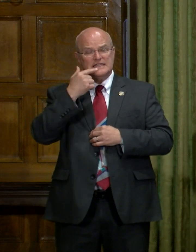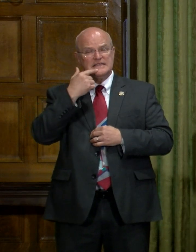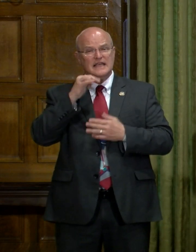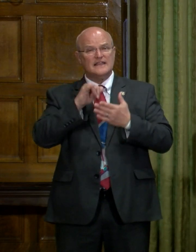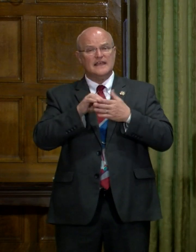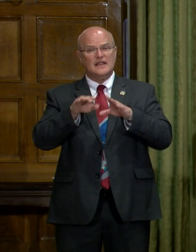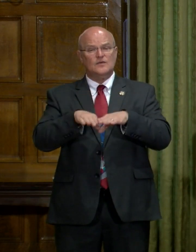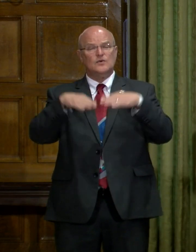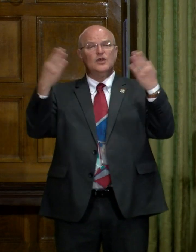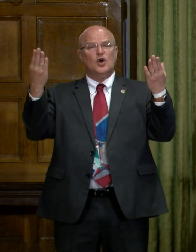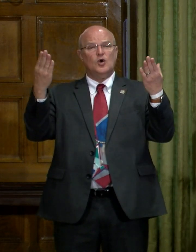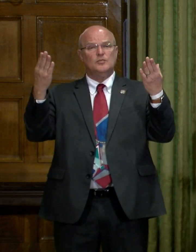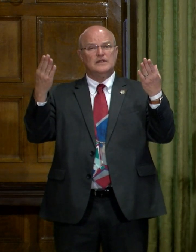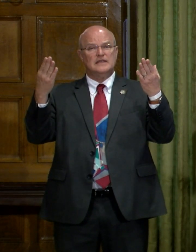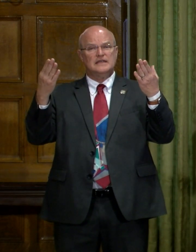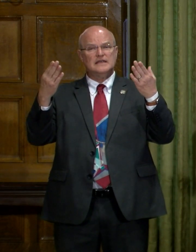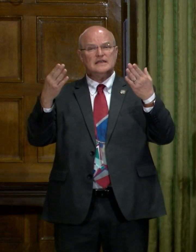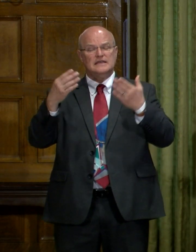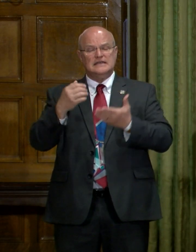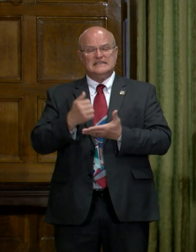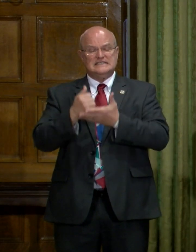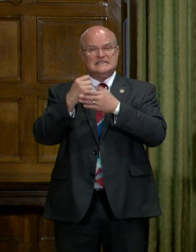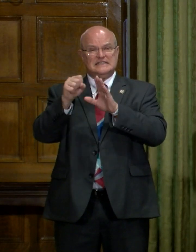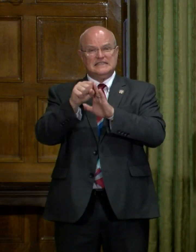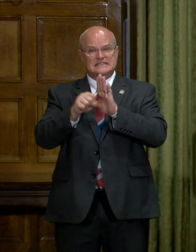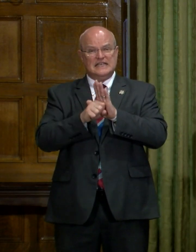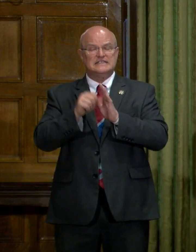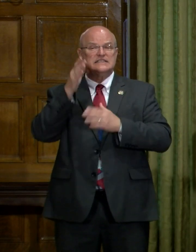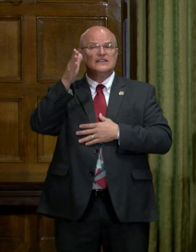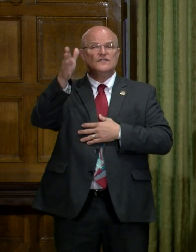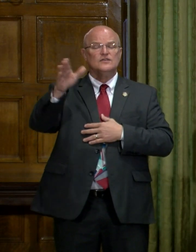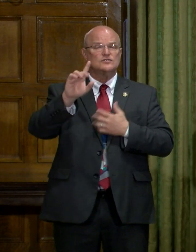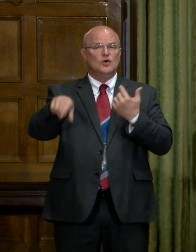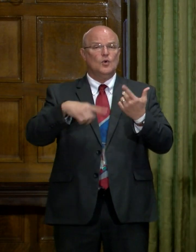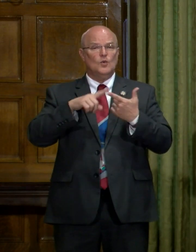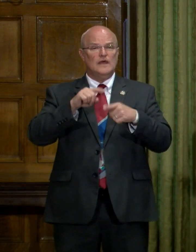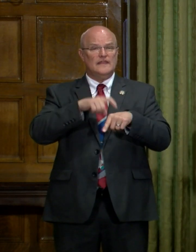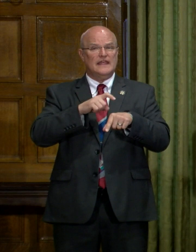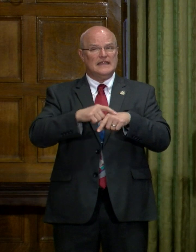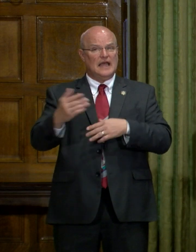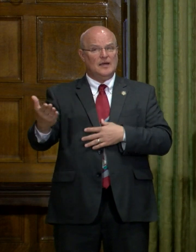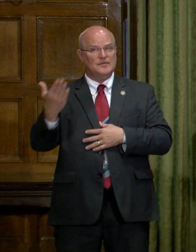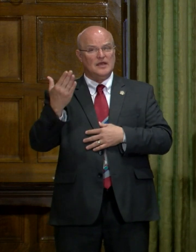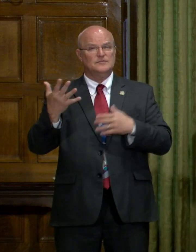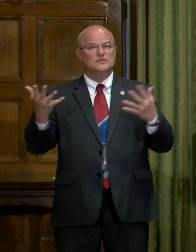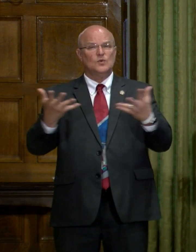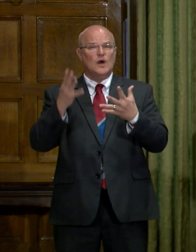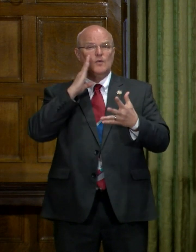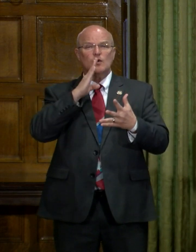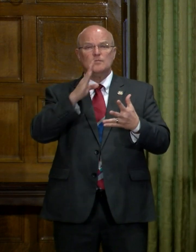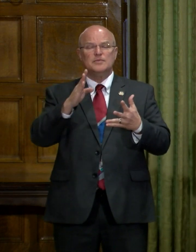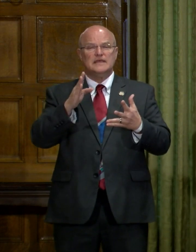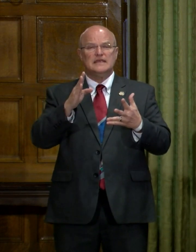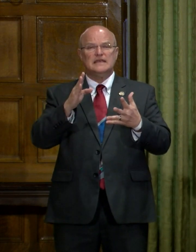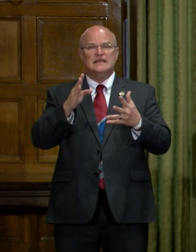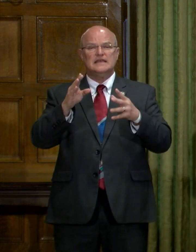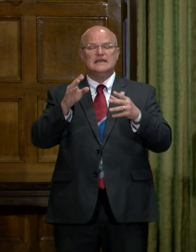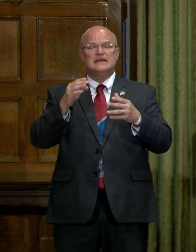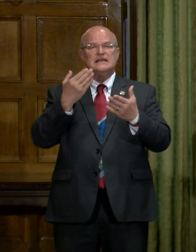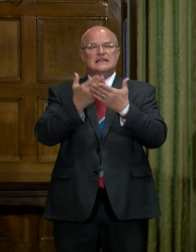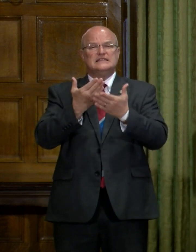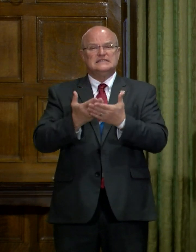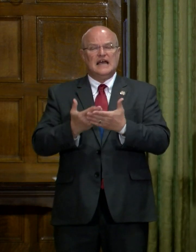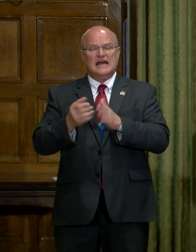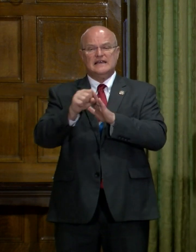obviously reopening businesses in the state is still something that is in the future. When that time comes, what are going to be the signs that the state needs to